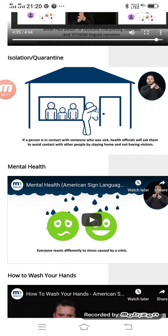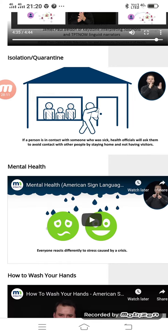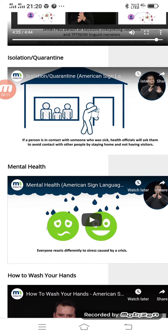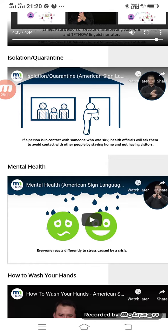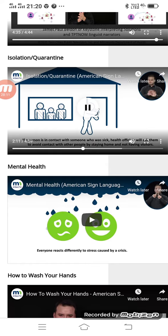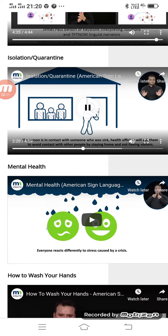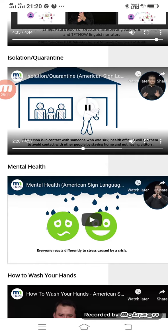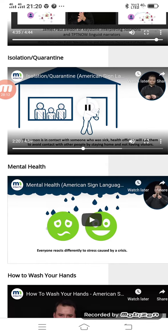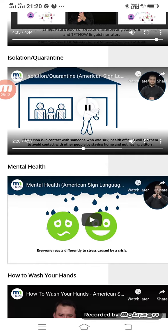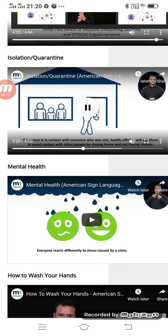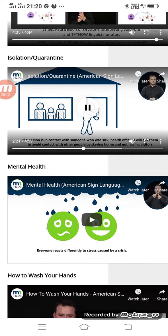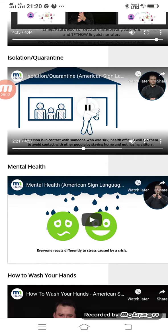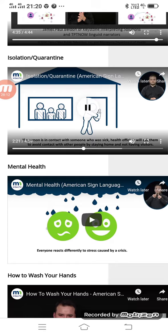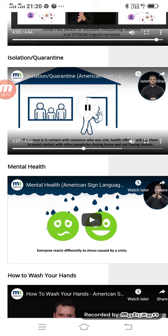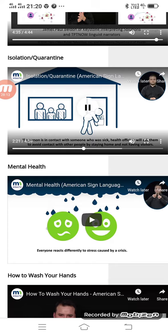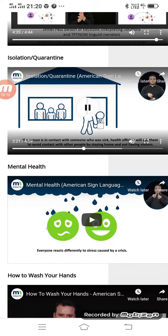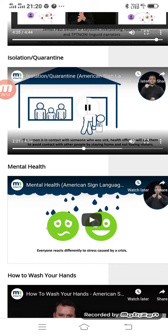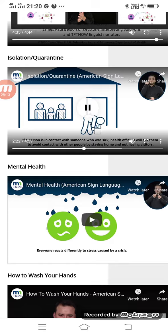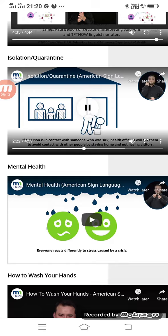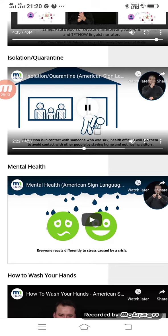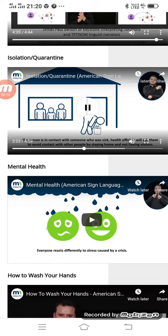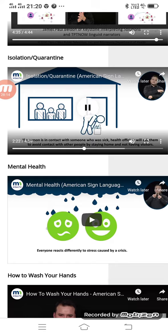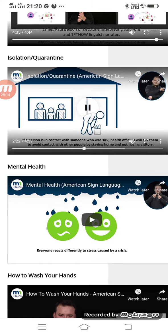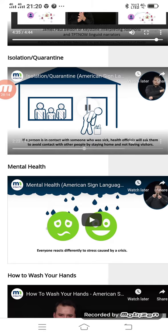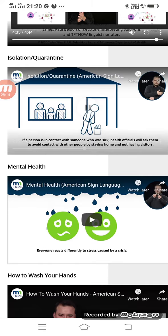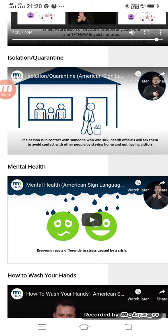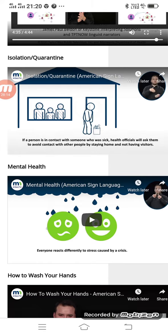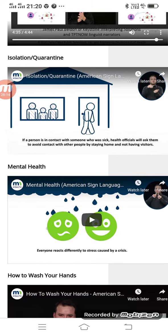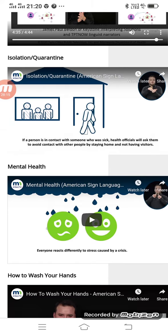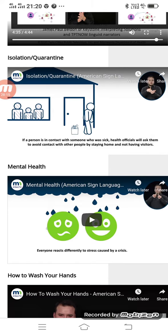by staying home and not having visitors.